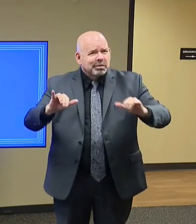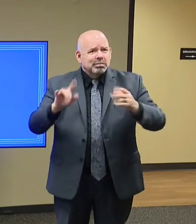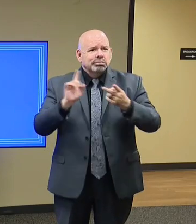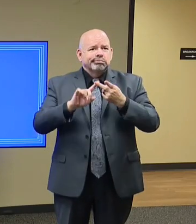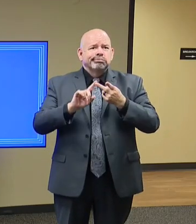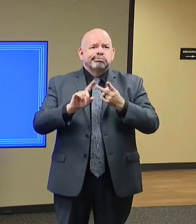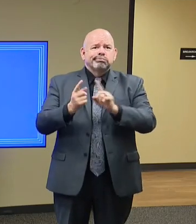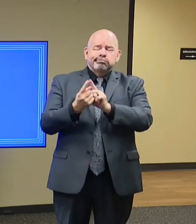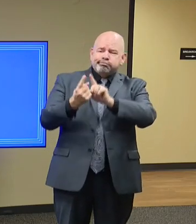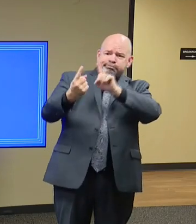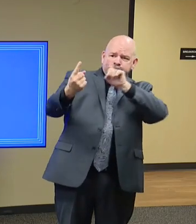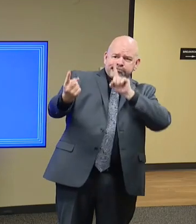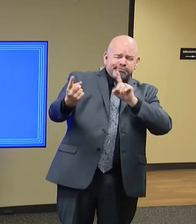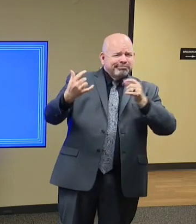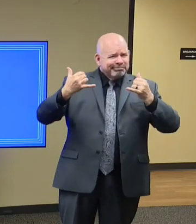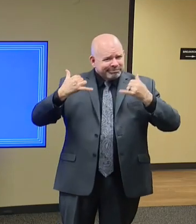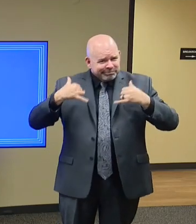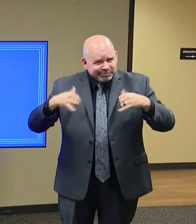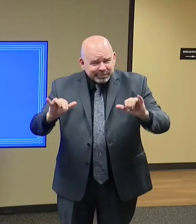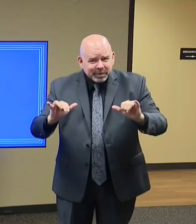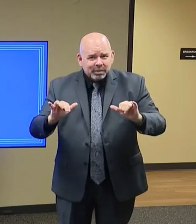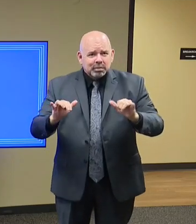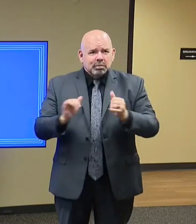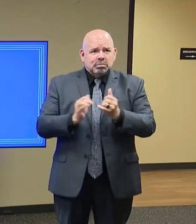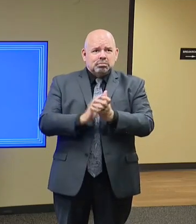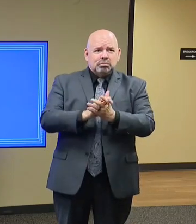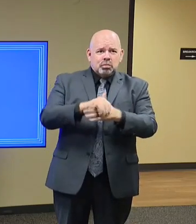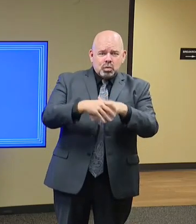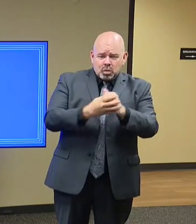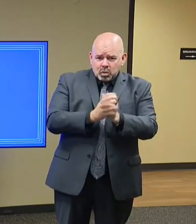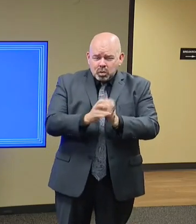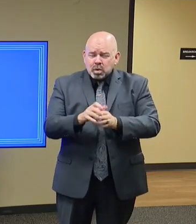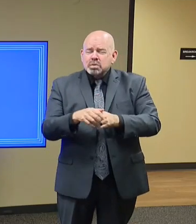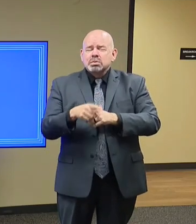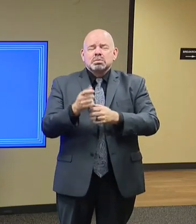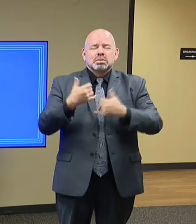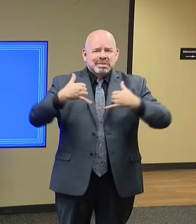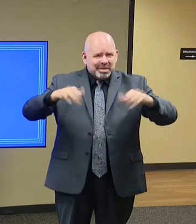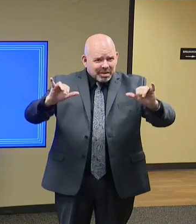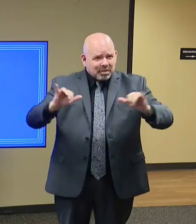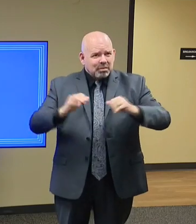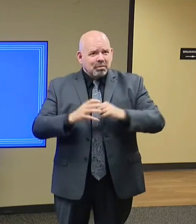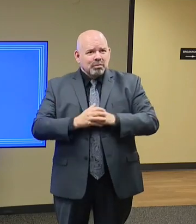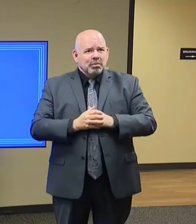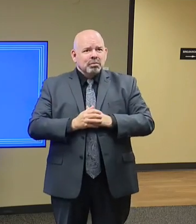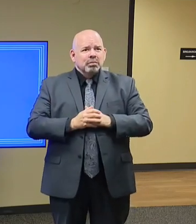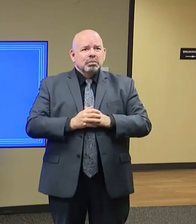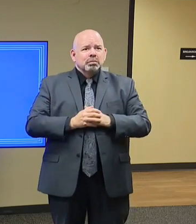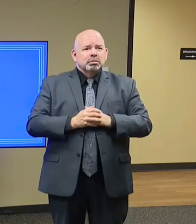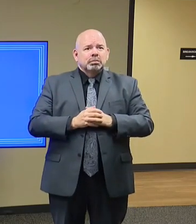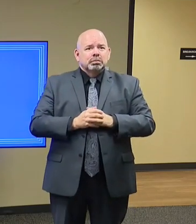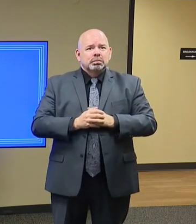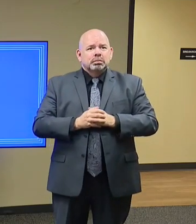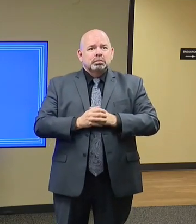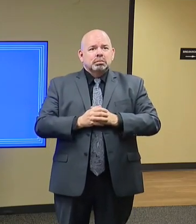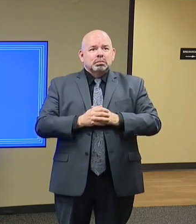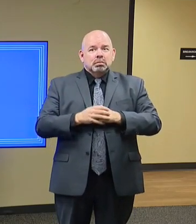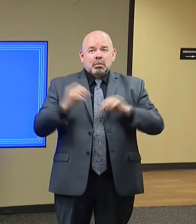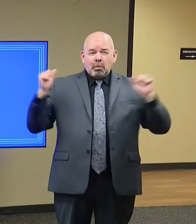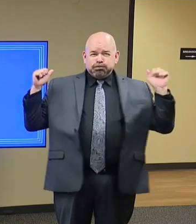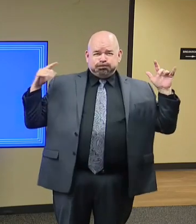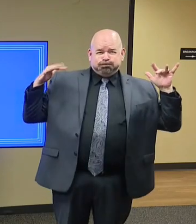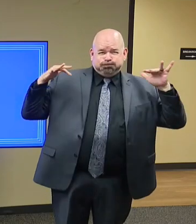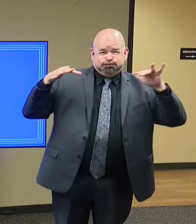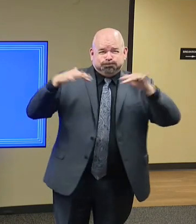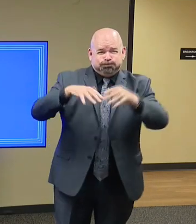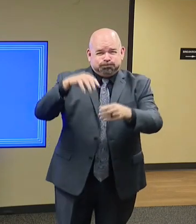avoiding unnecessary trips, and up until now, avoiding any many of you avoiding those indoor activities where a mask could